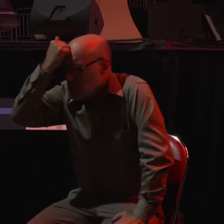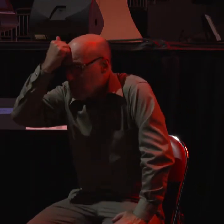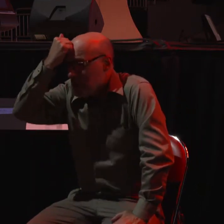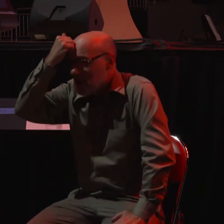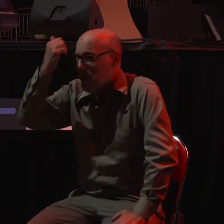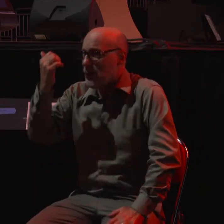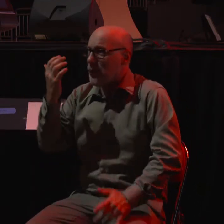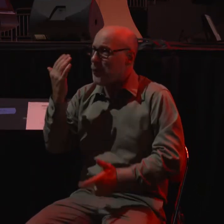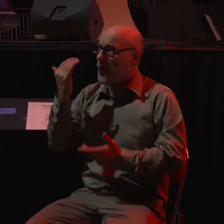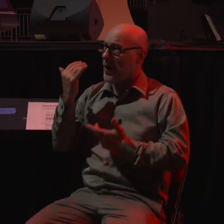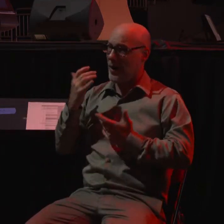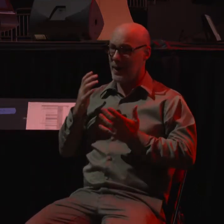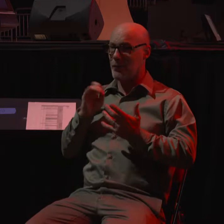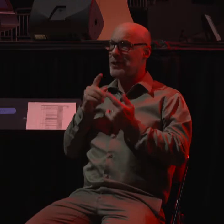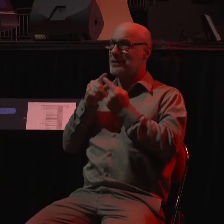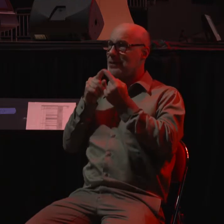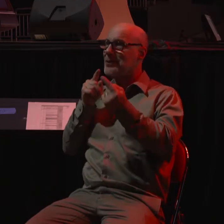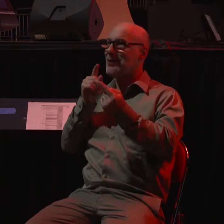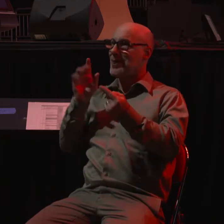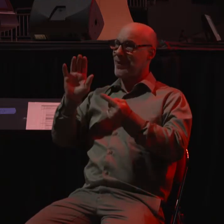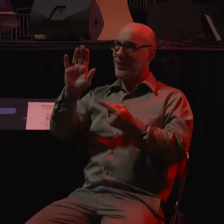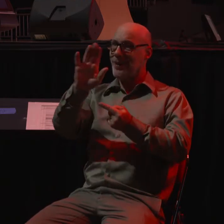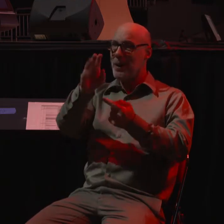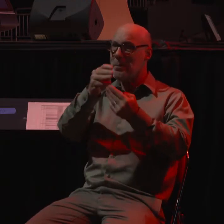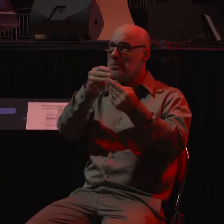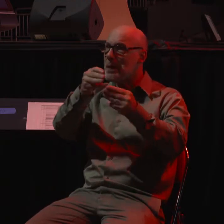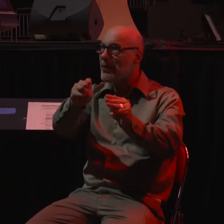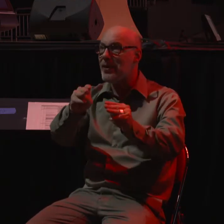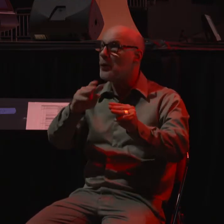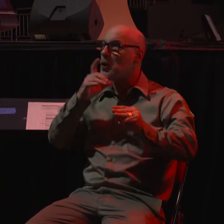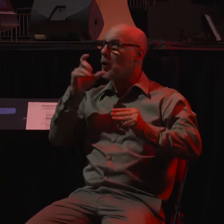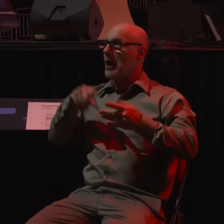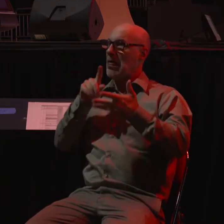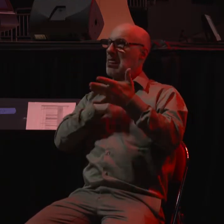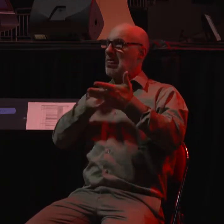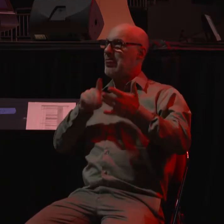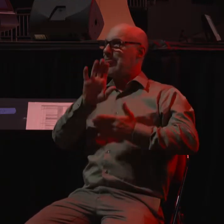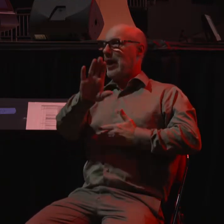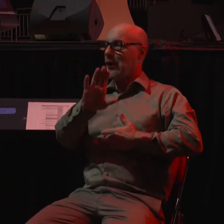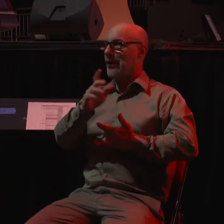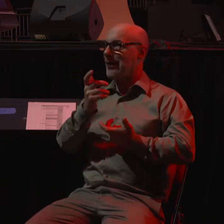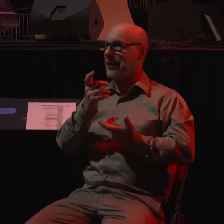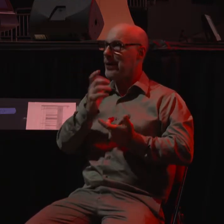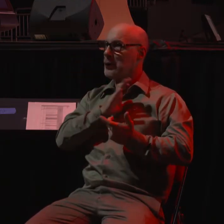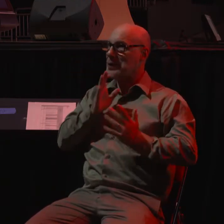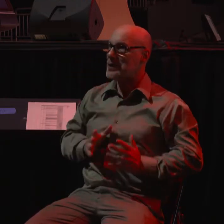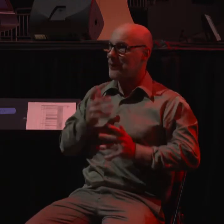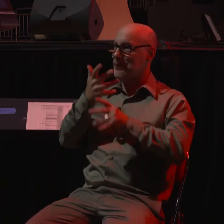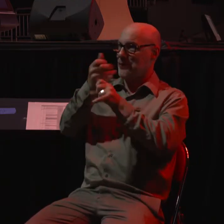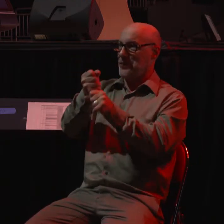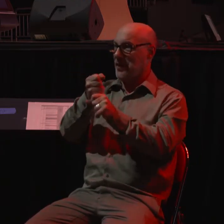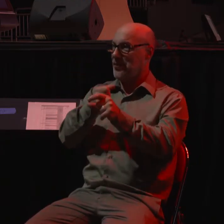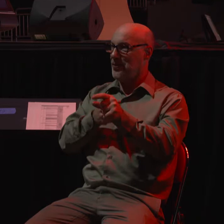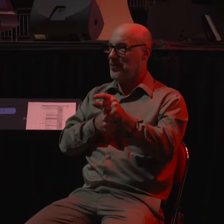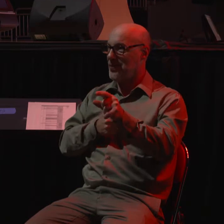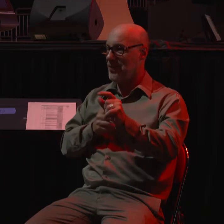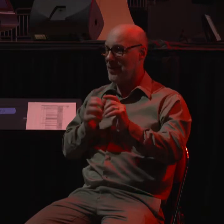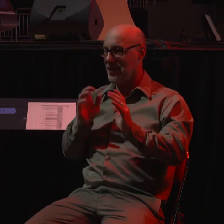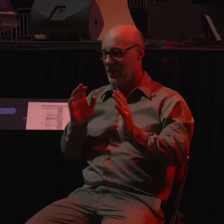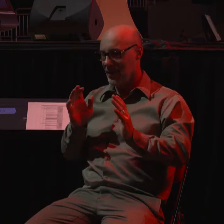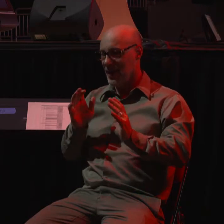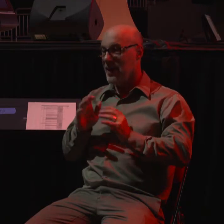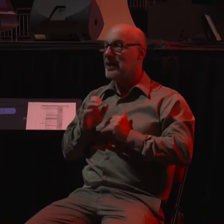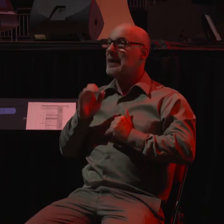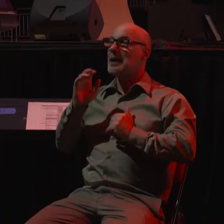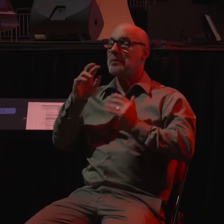We've got to understand. So he had opposition, methodological opposition from a lot of places. And we need to understand, even as we lean in